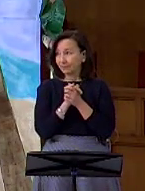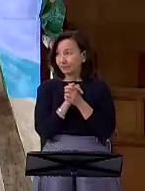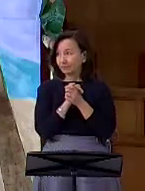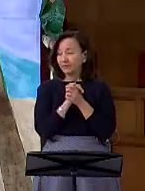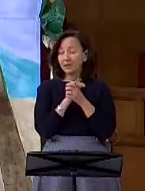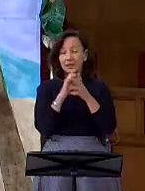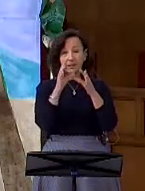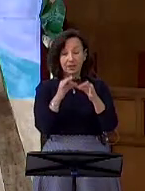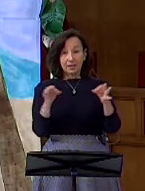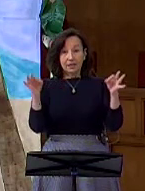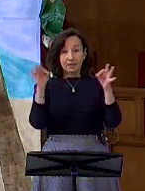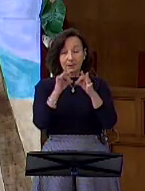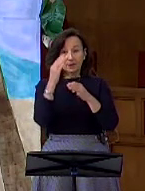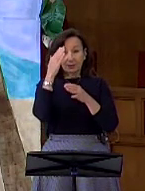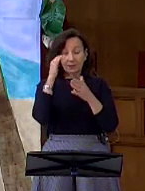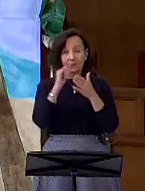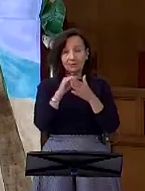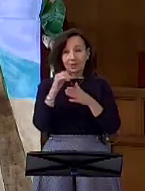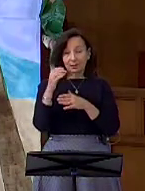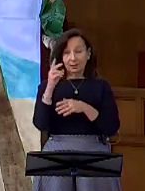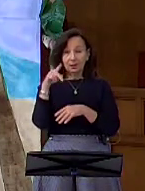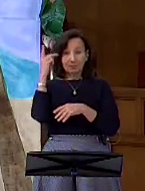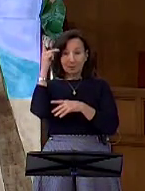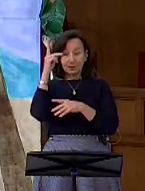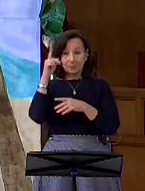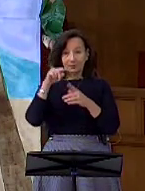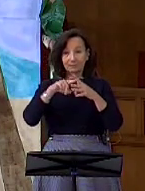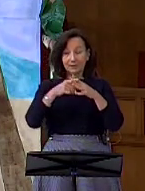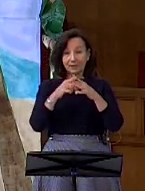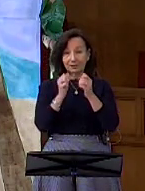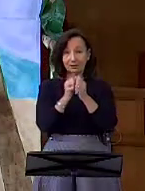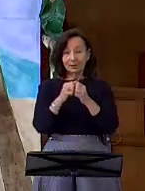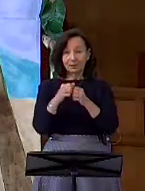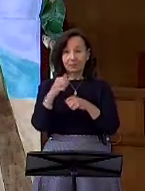It's important to note that Paul begins with our mindset